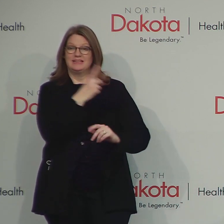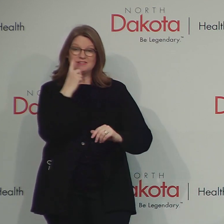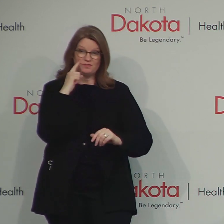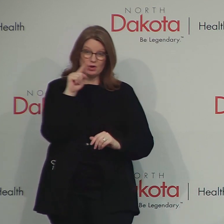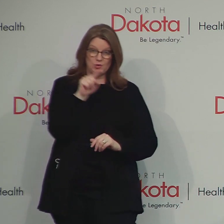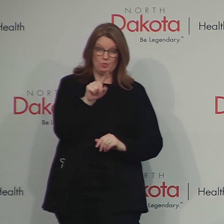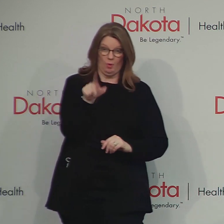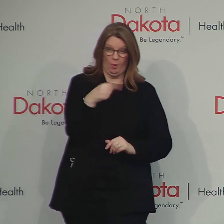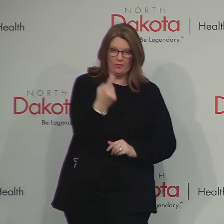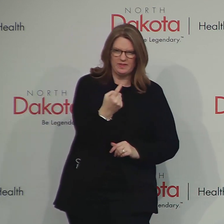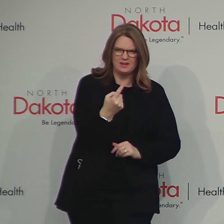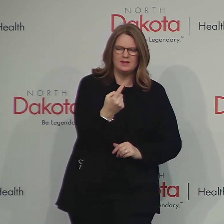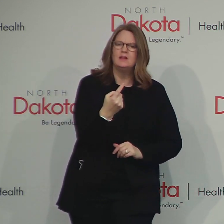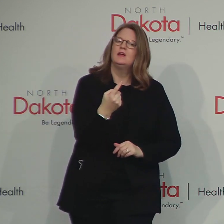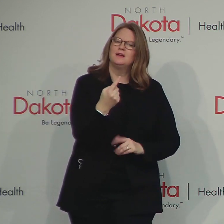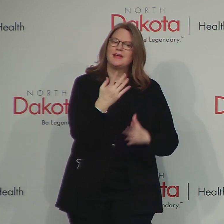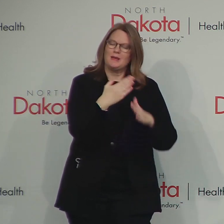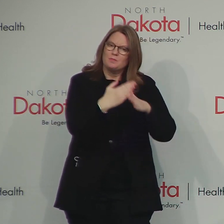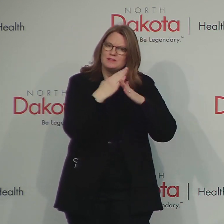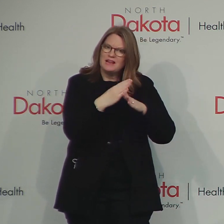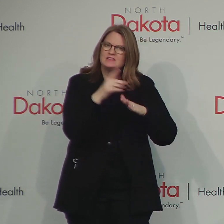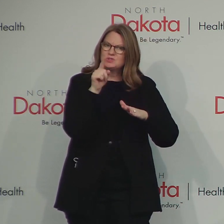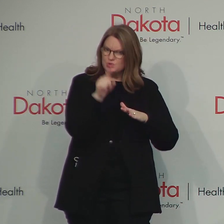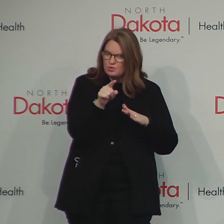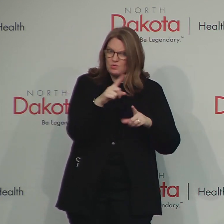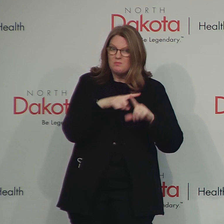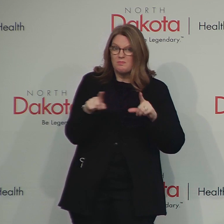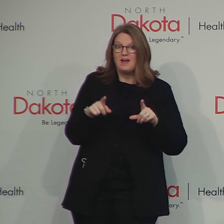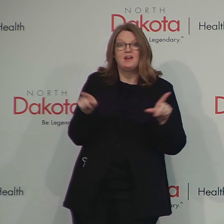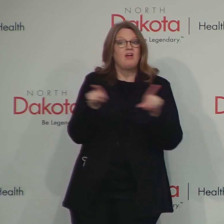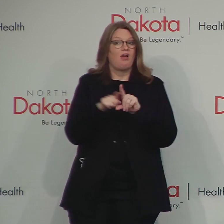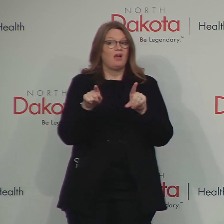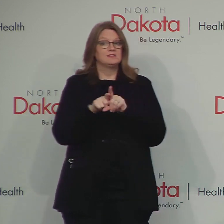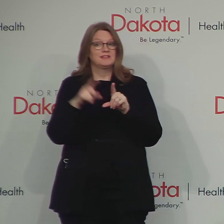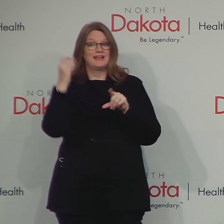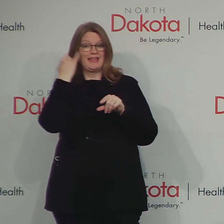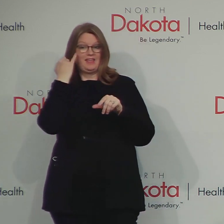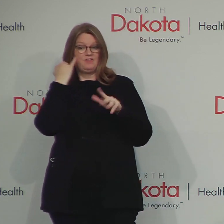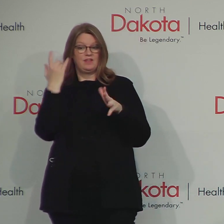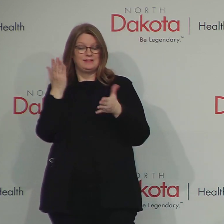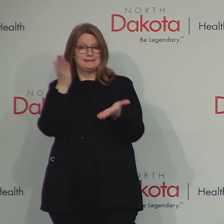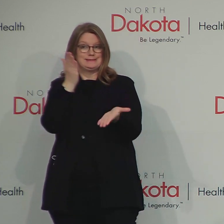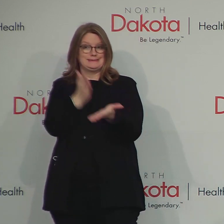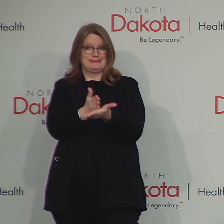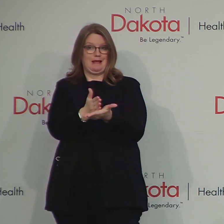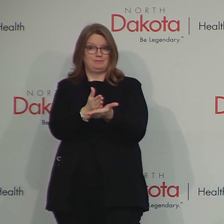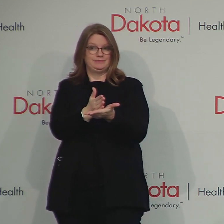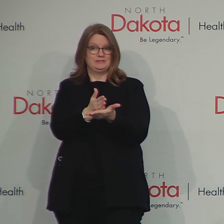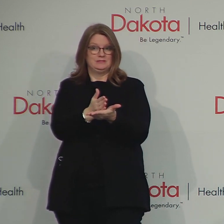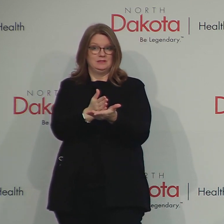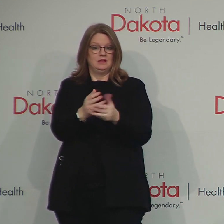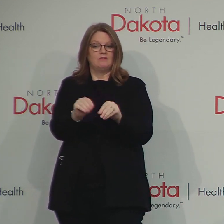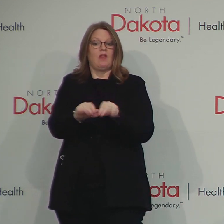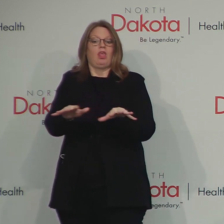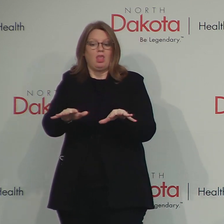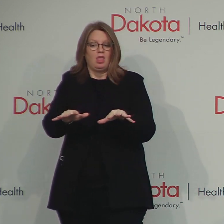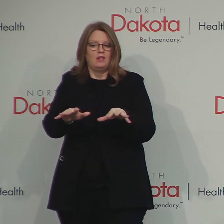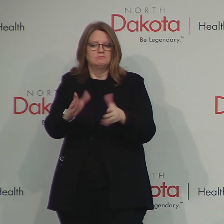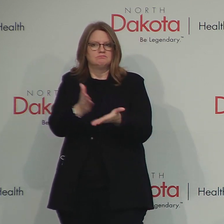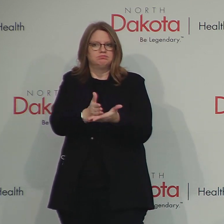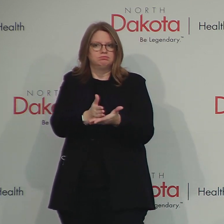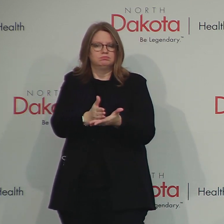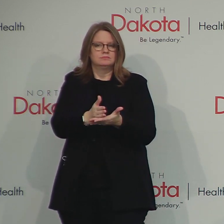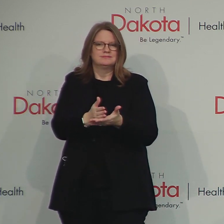It certainly does protect you, but if it helps break the chain of transmission, and if it would then help keep